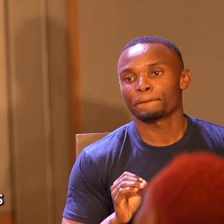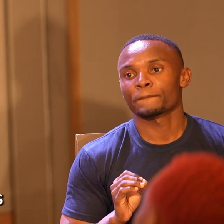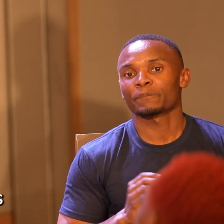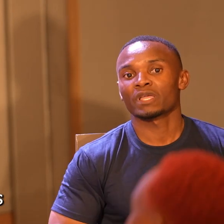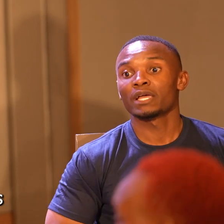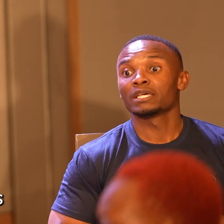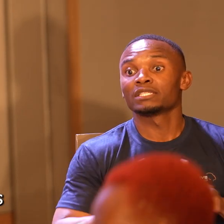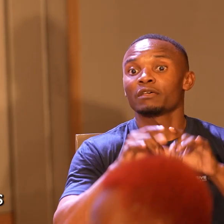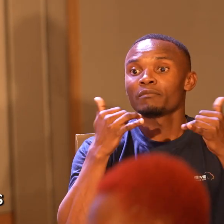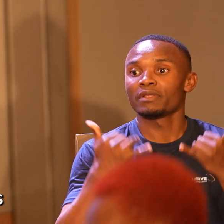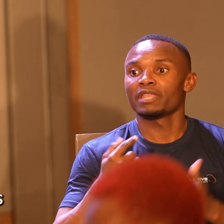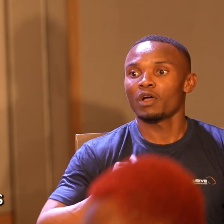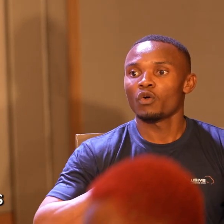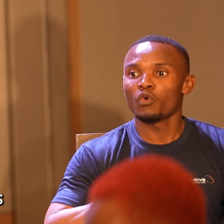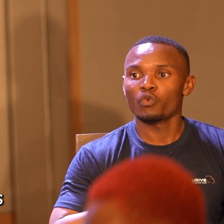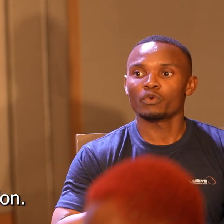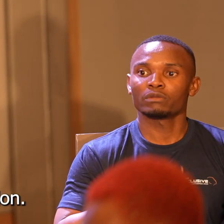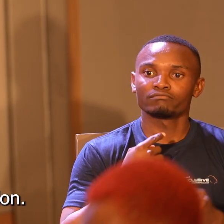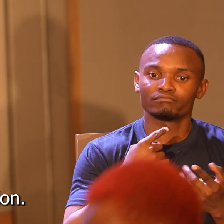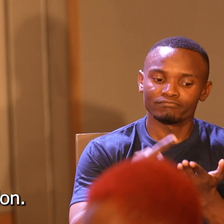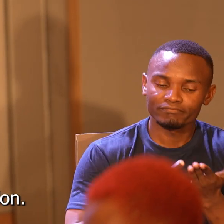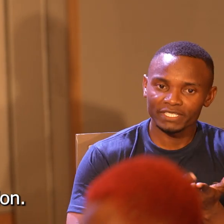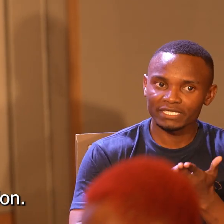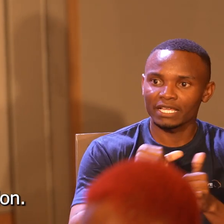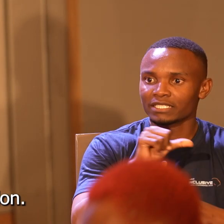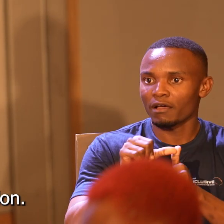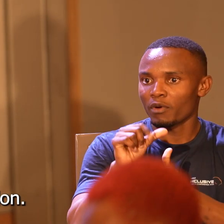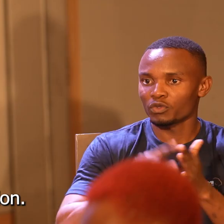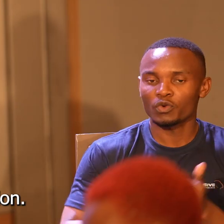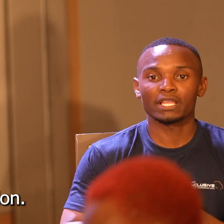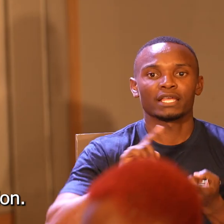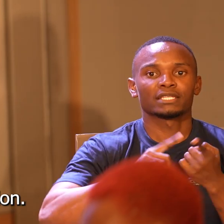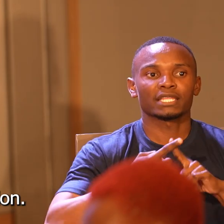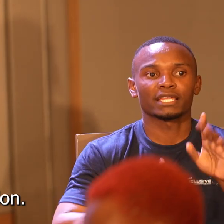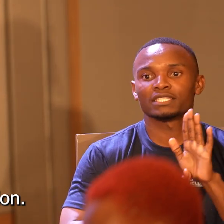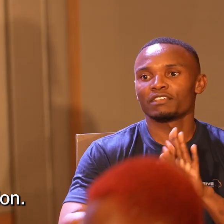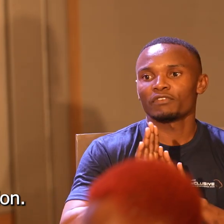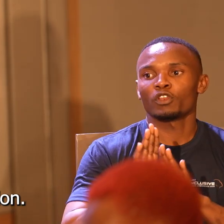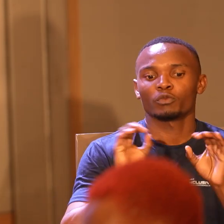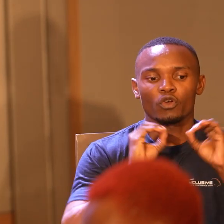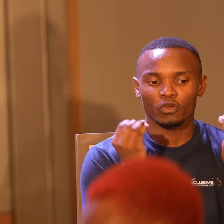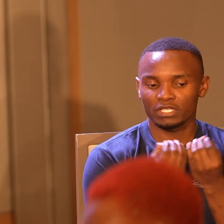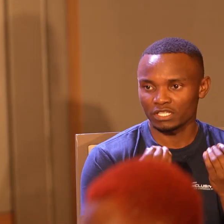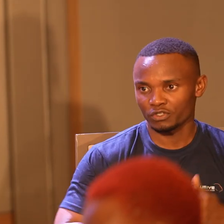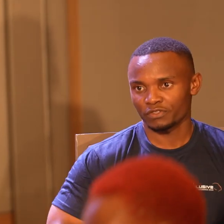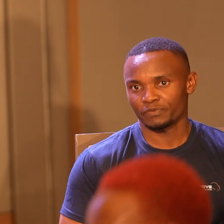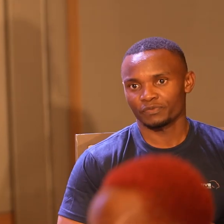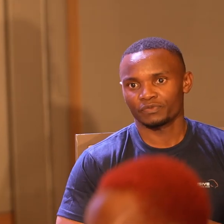At this level, we are going to talk about focus on the standards developing organizations.